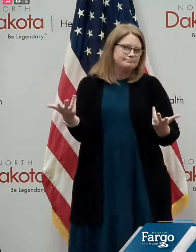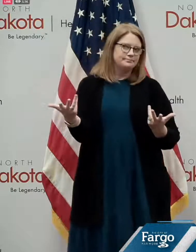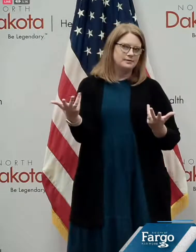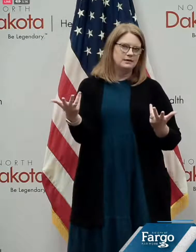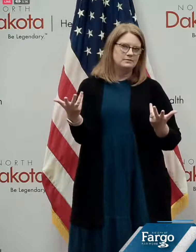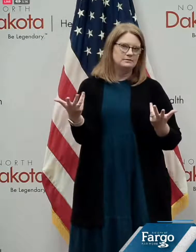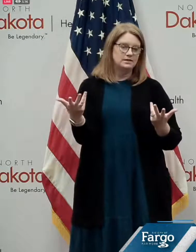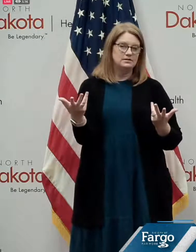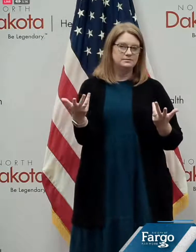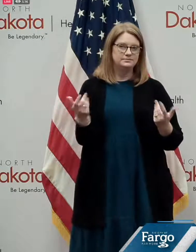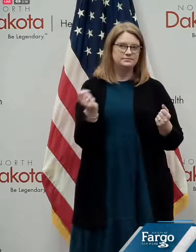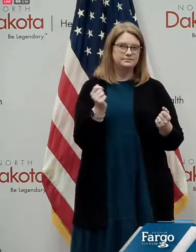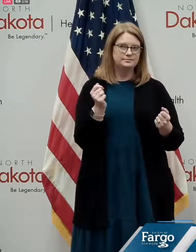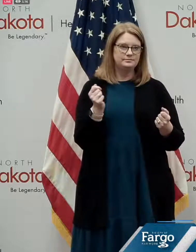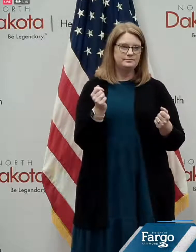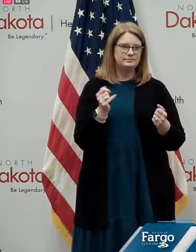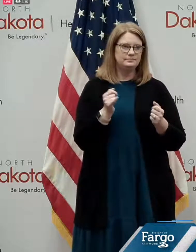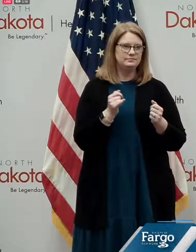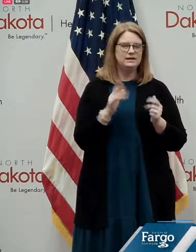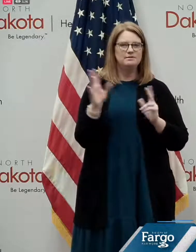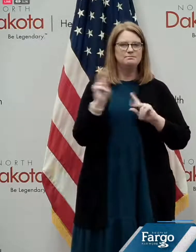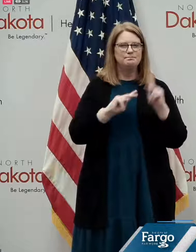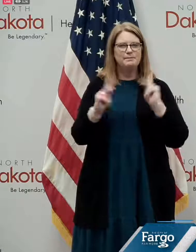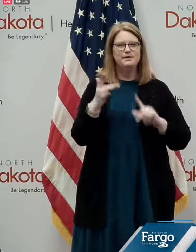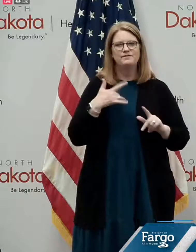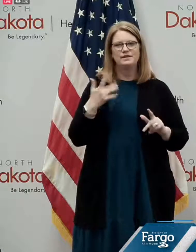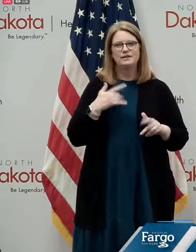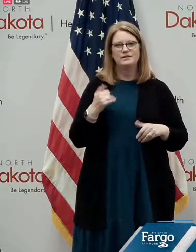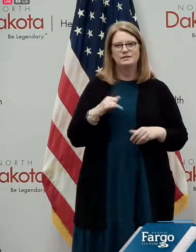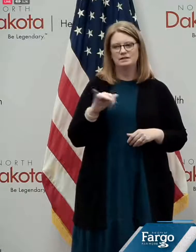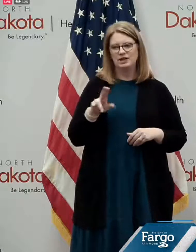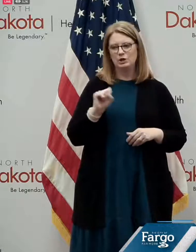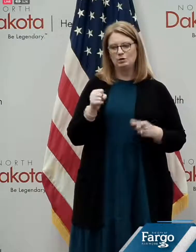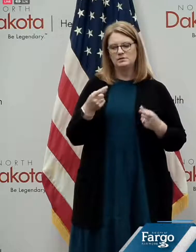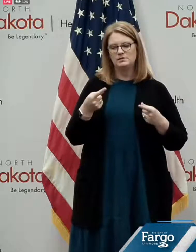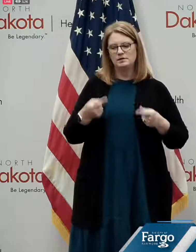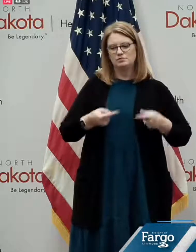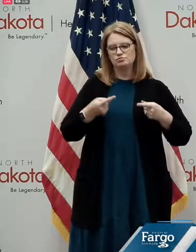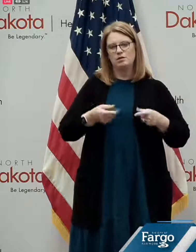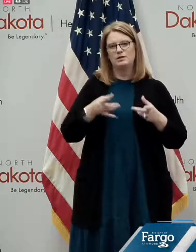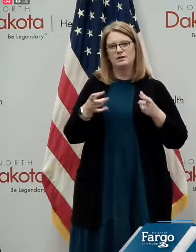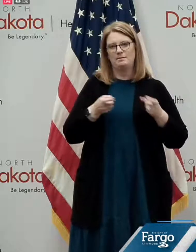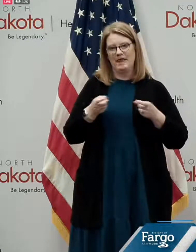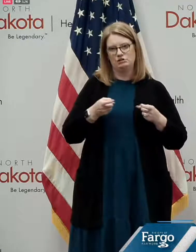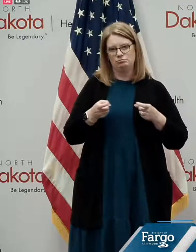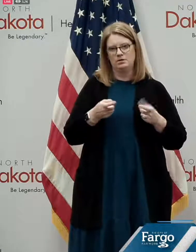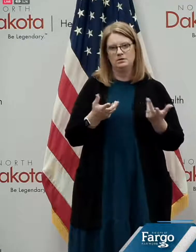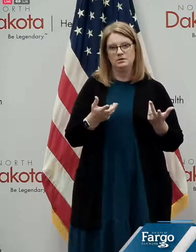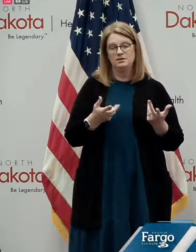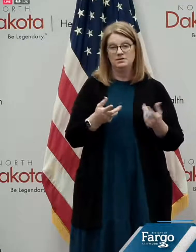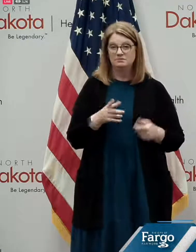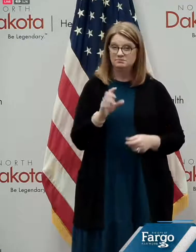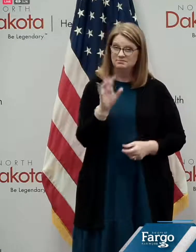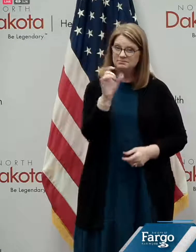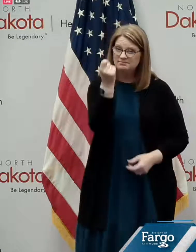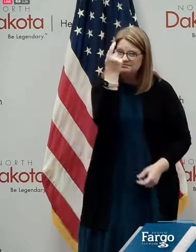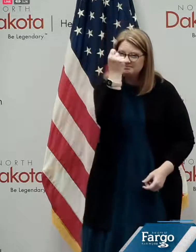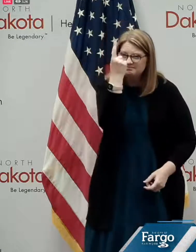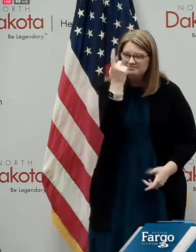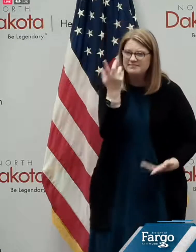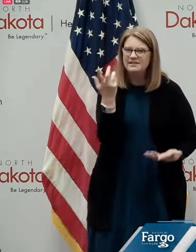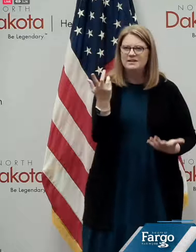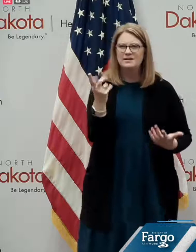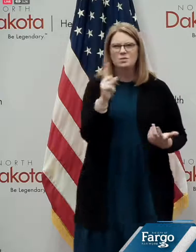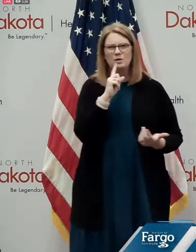people would like to think that the U.S. is the one that's struggling to manage all this thing. I mean, that's kind of a narrative. But the reality is that the